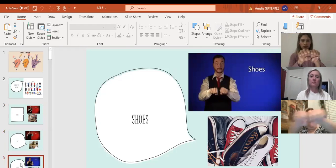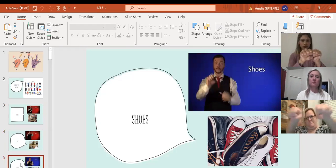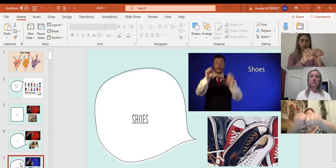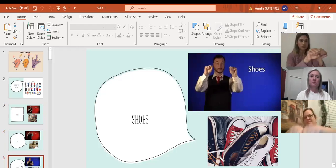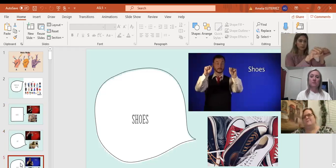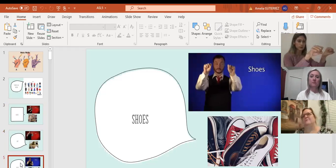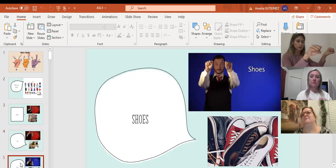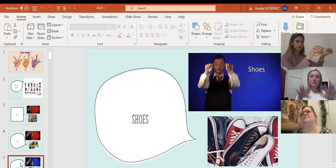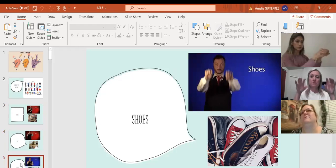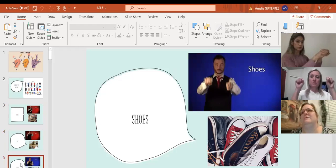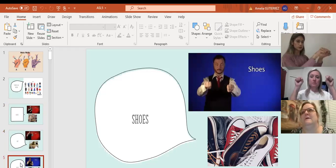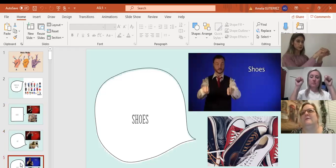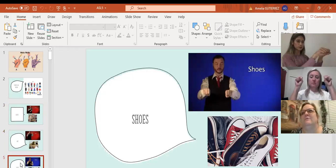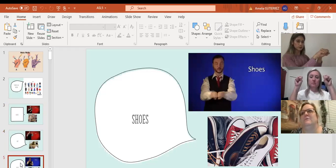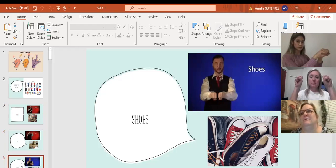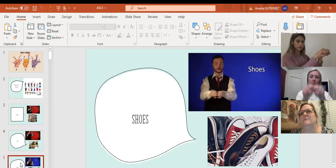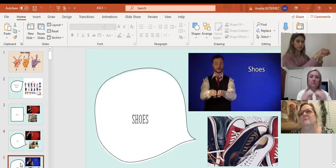Shoes.